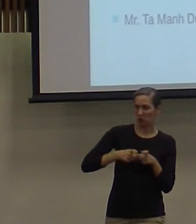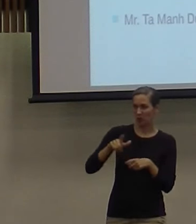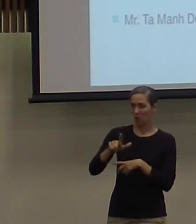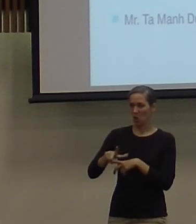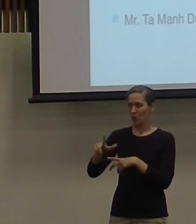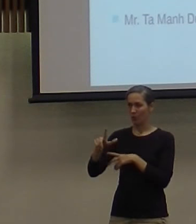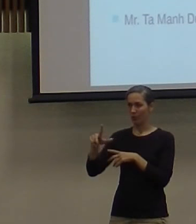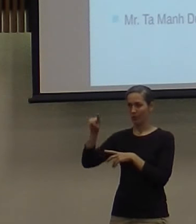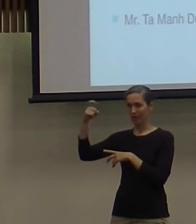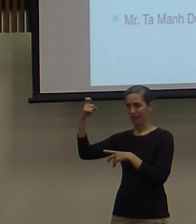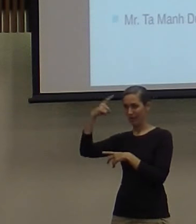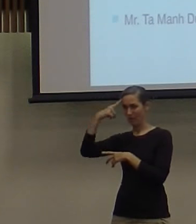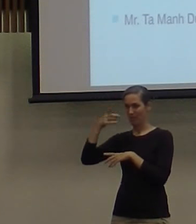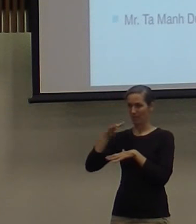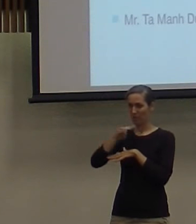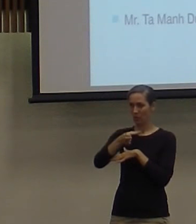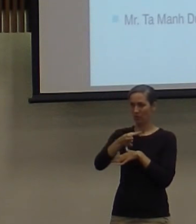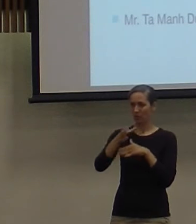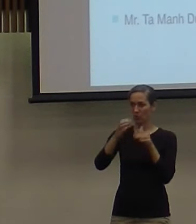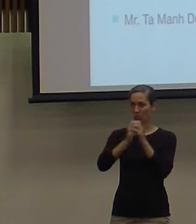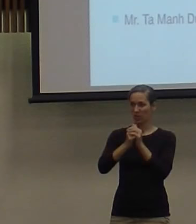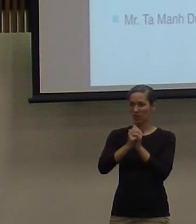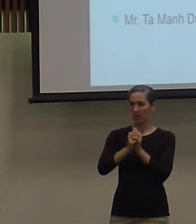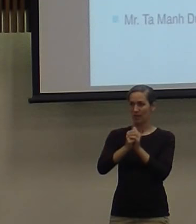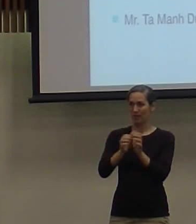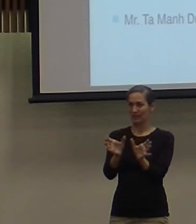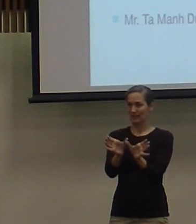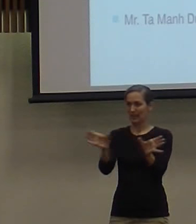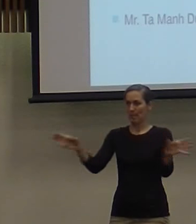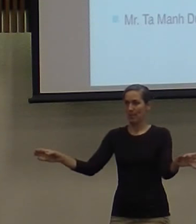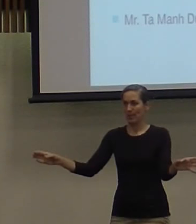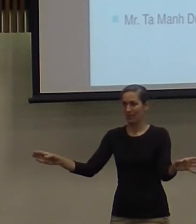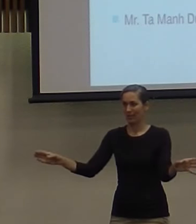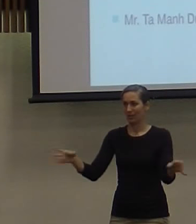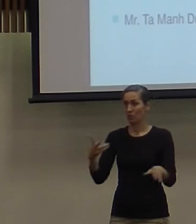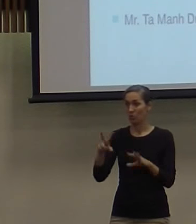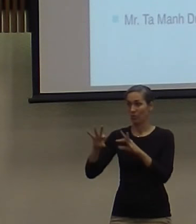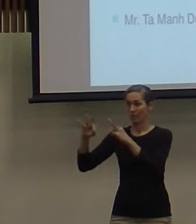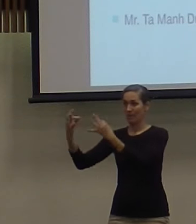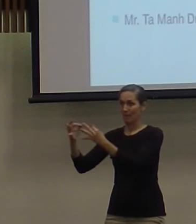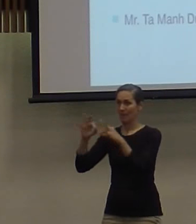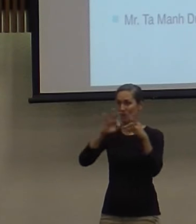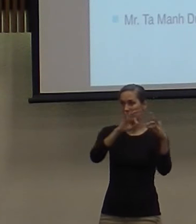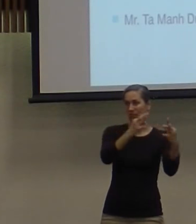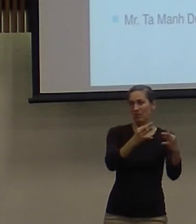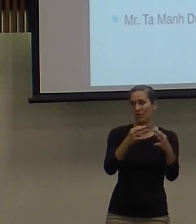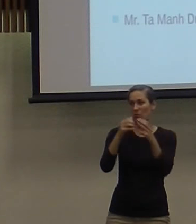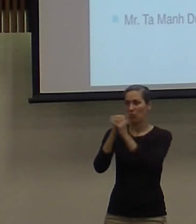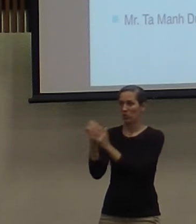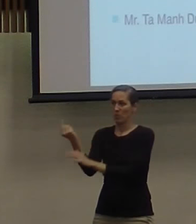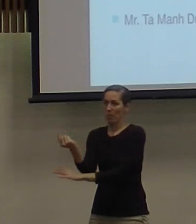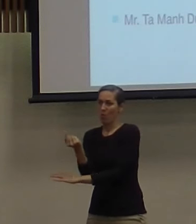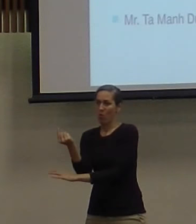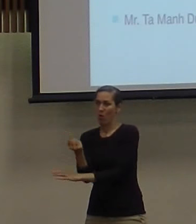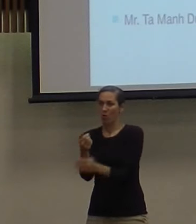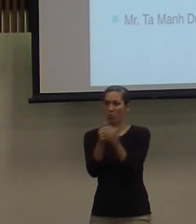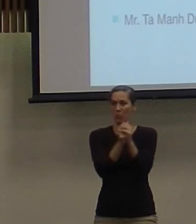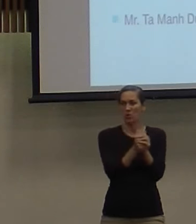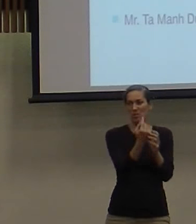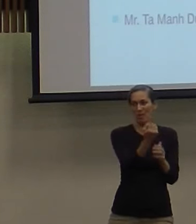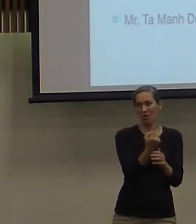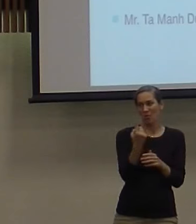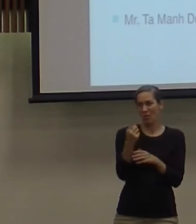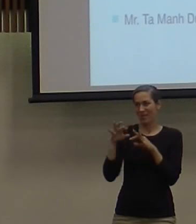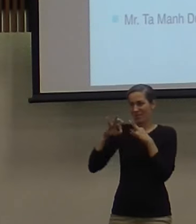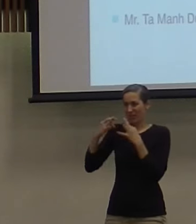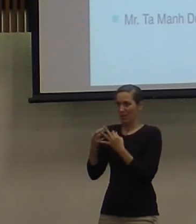separately. So two family they can worship by themselves. One family in this place, and then